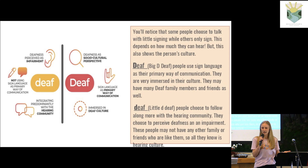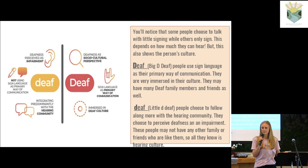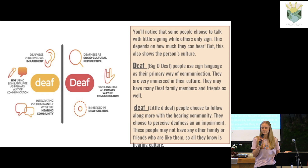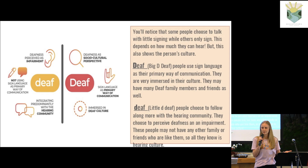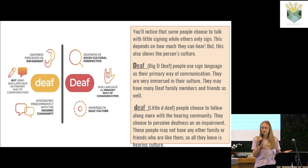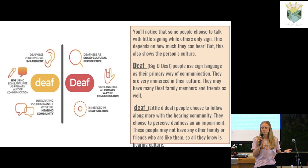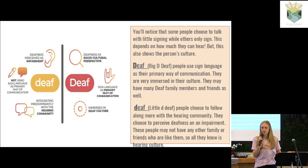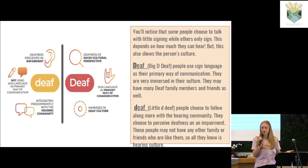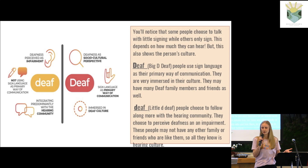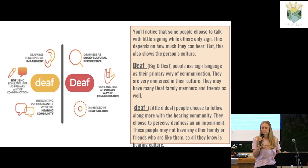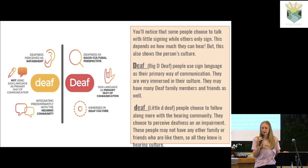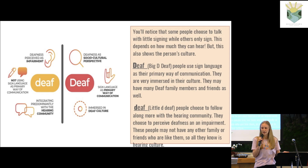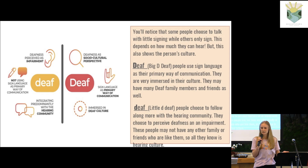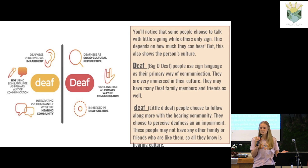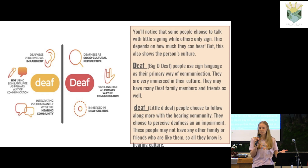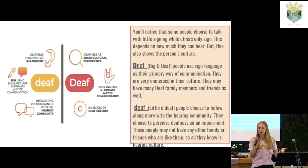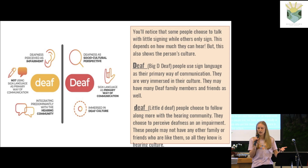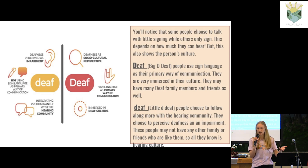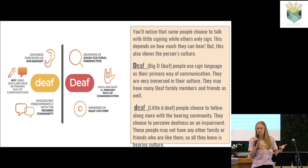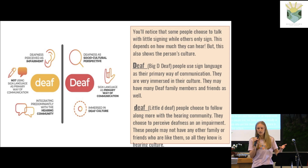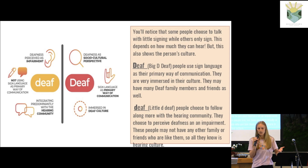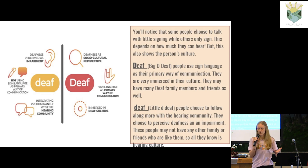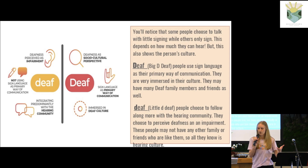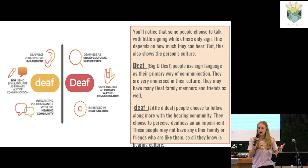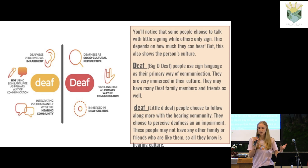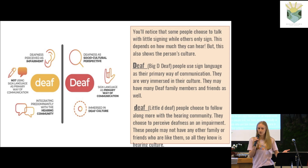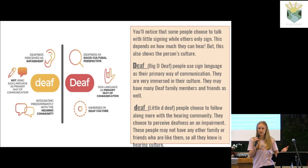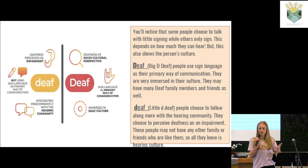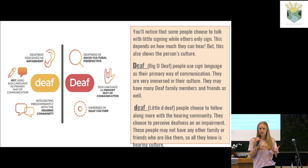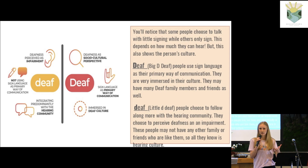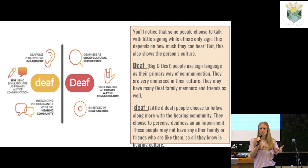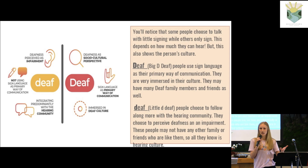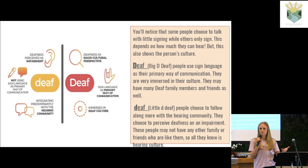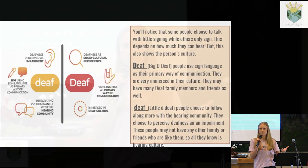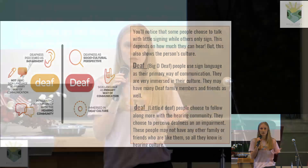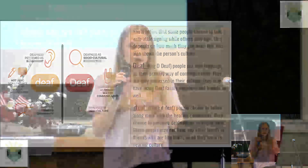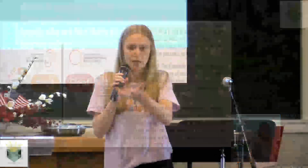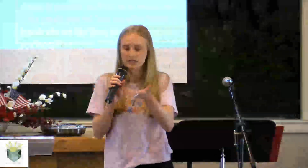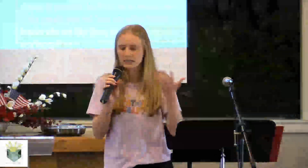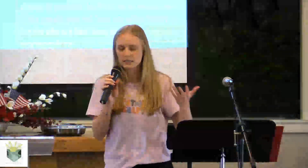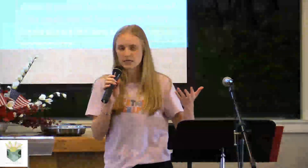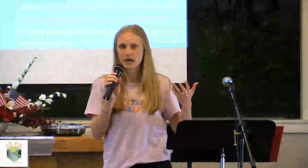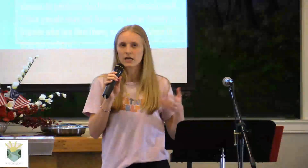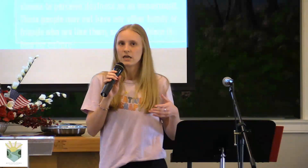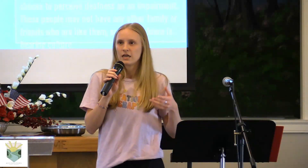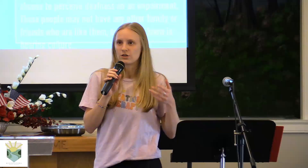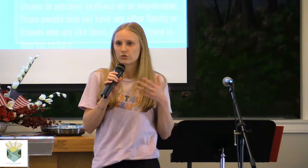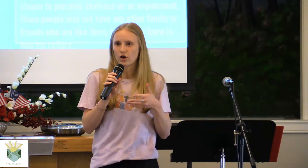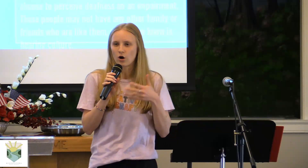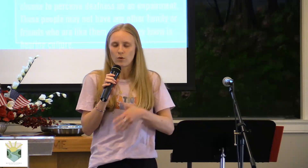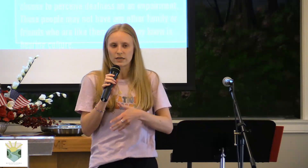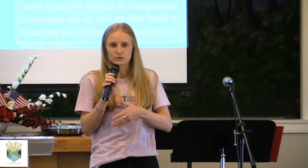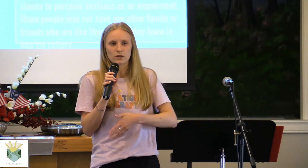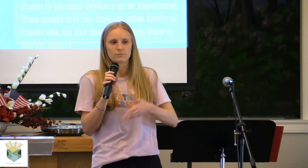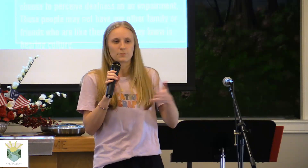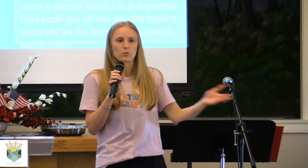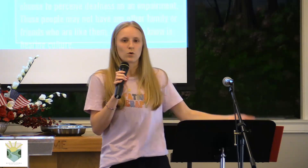times cochlear implants and other hearing aids, things like that, they're not always what people want.